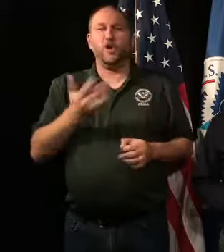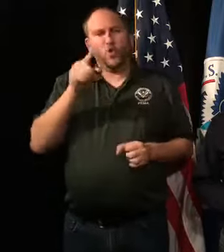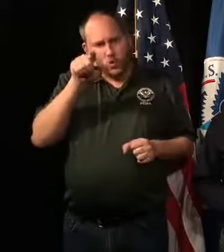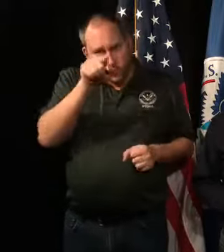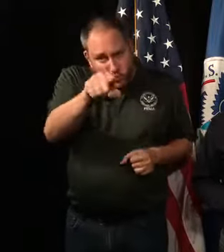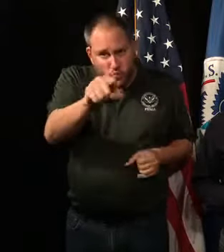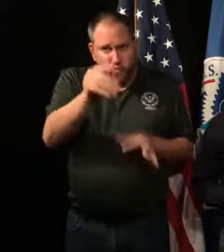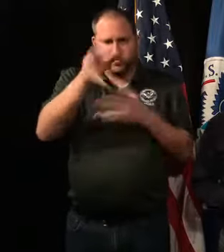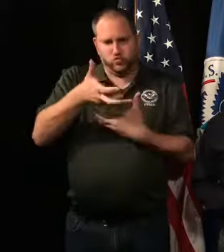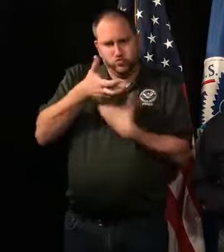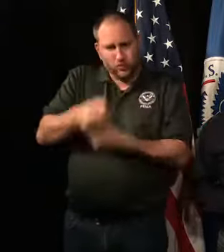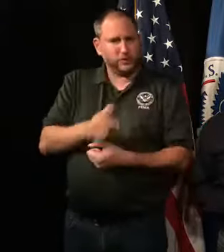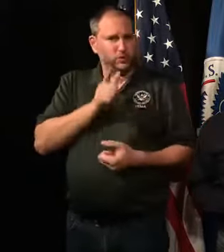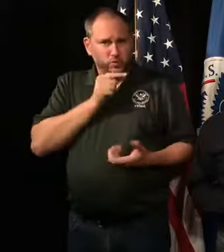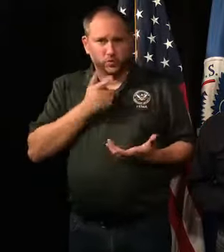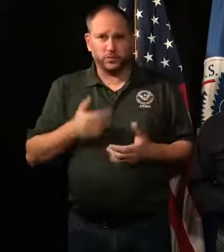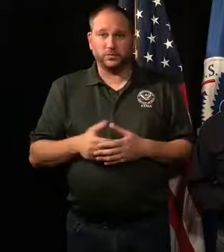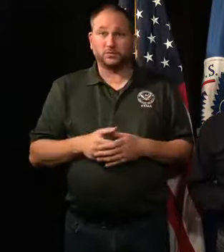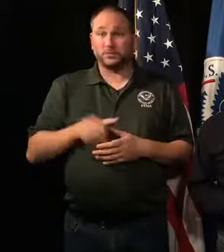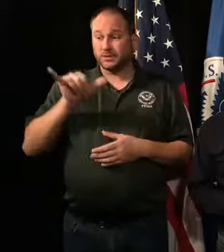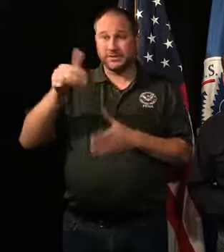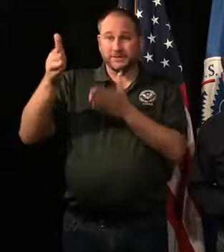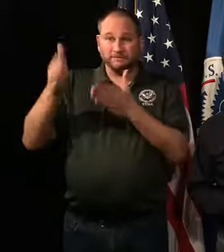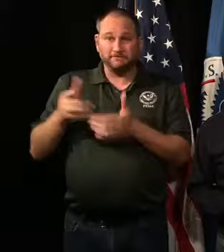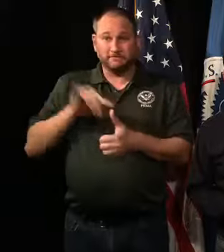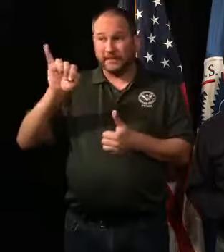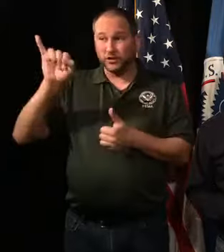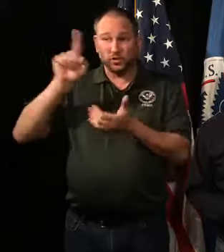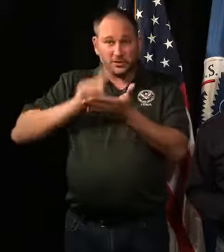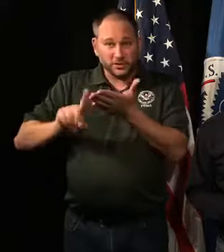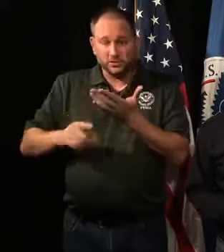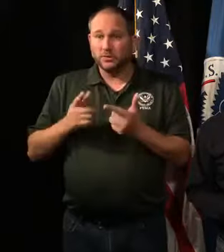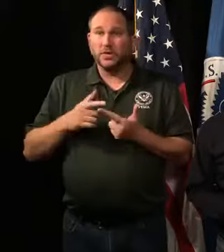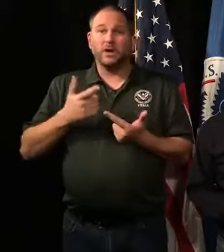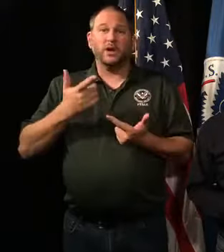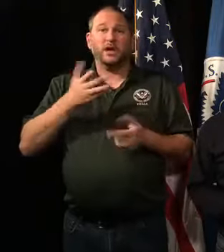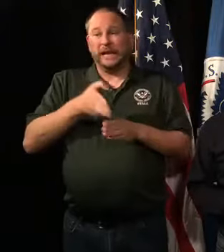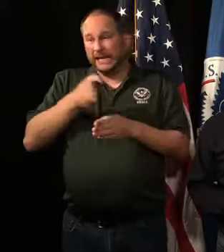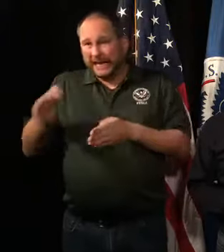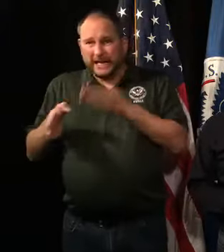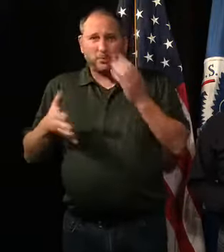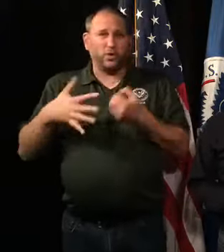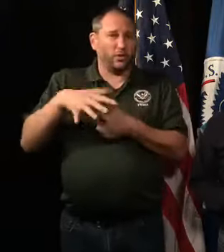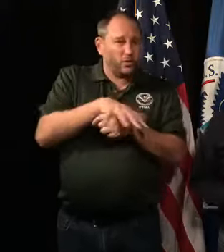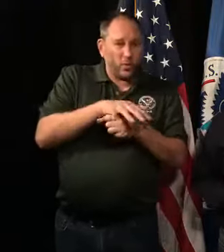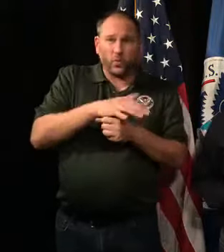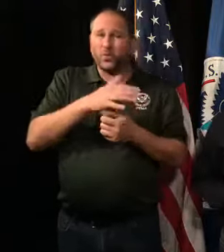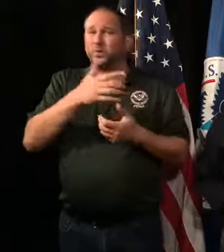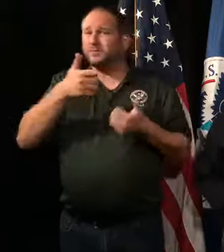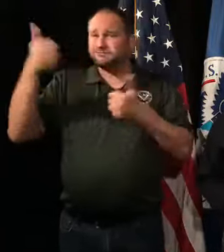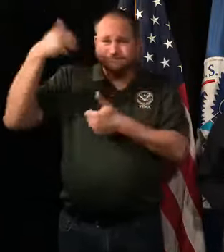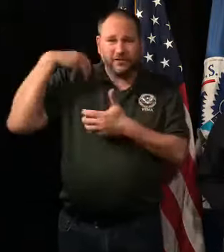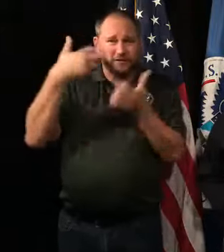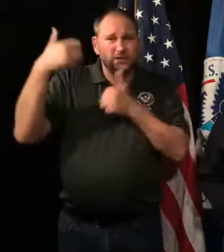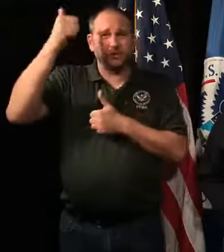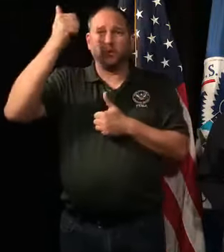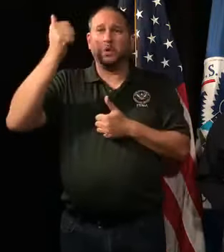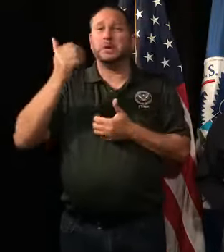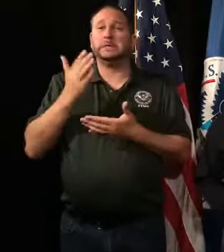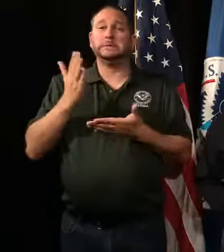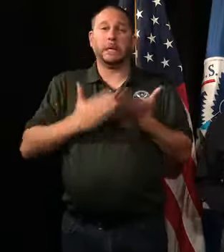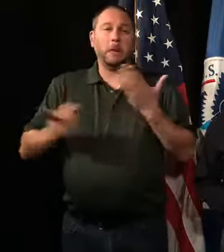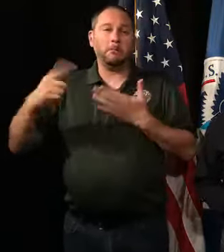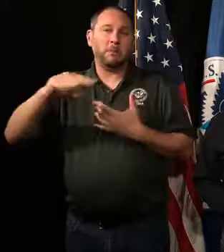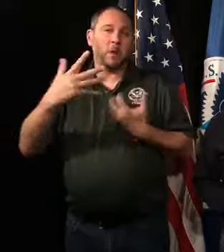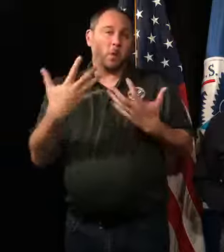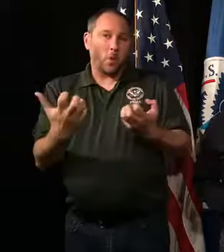your agent or your company. It could be a neighbor or local officials. There are some of you that may want to seek legal